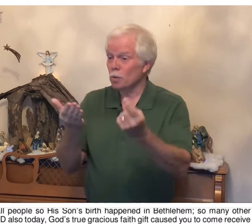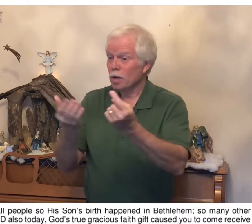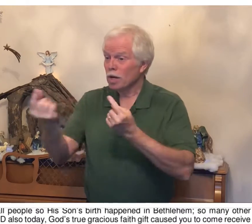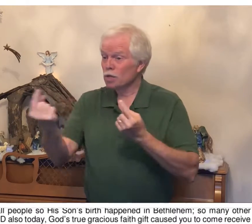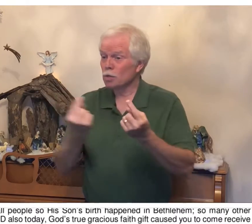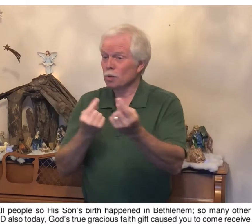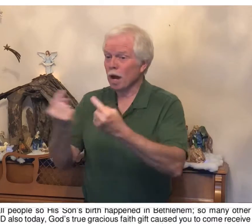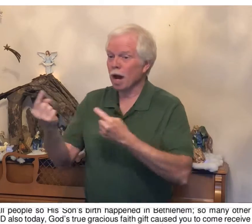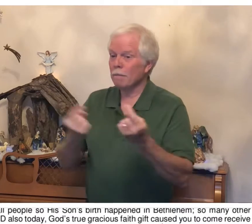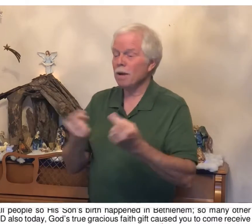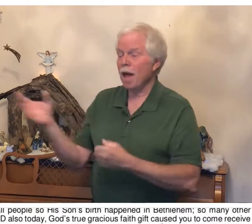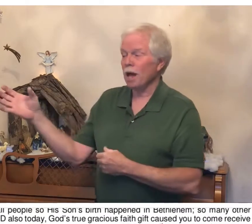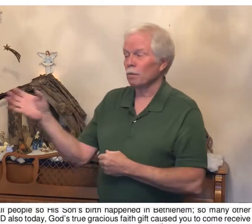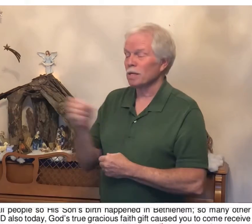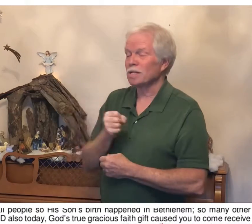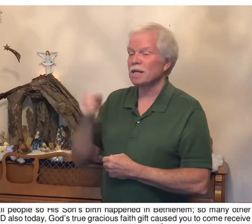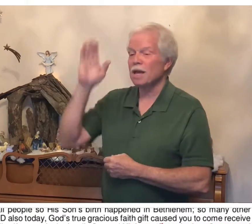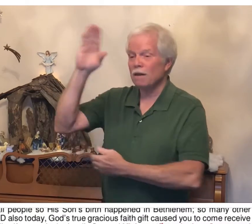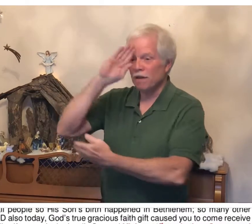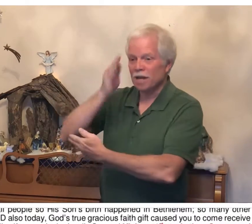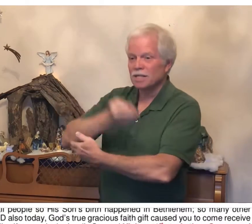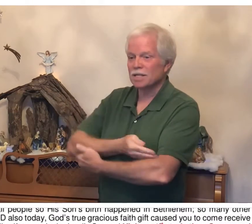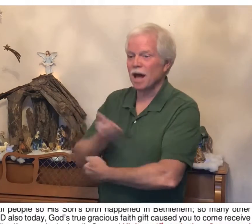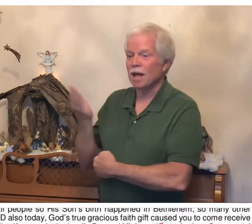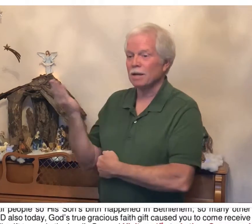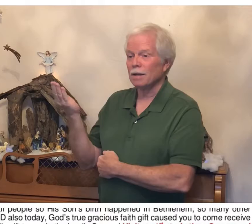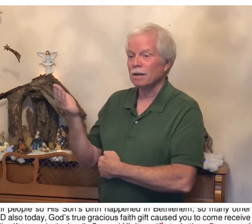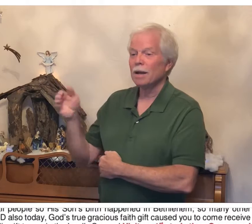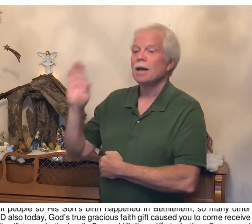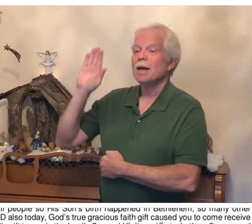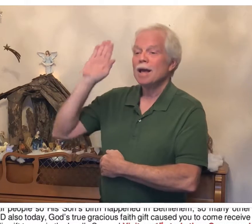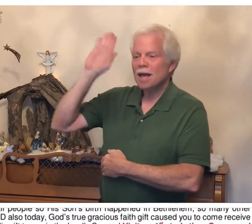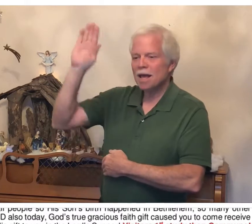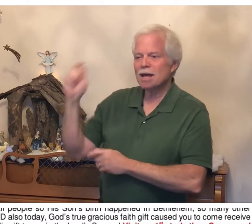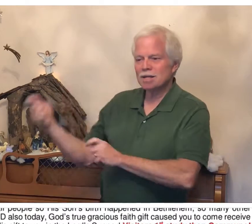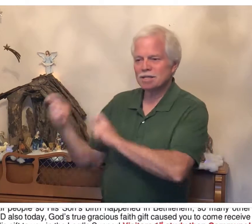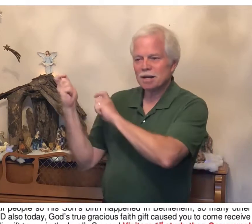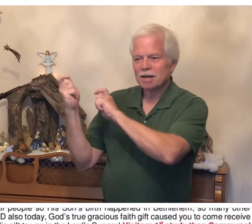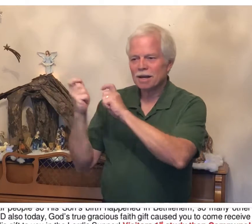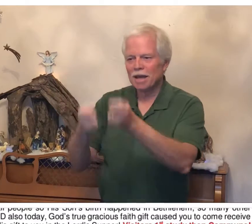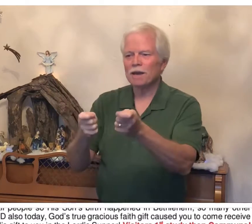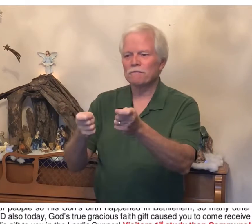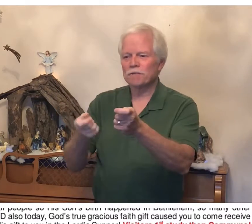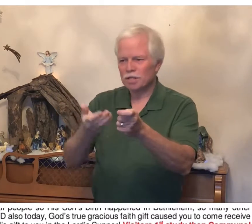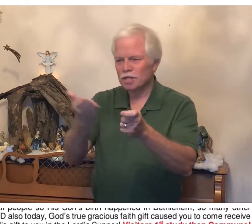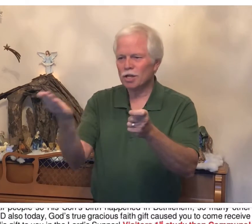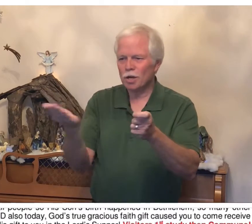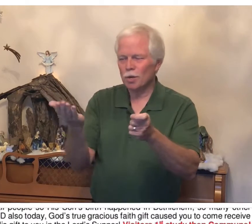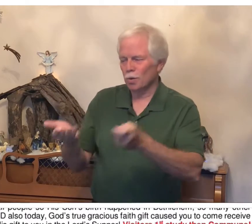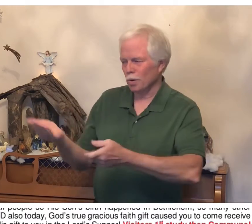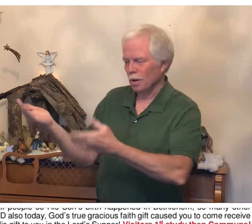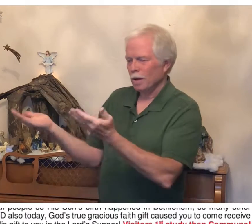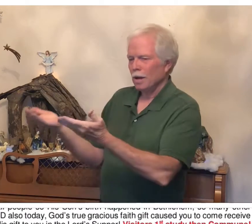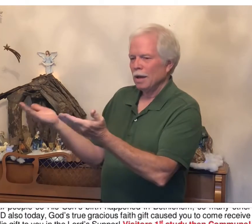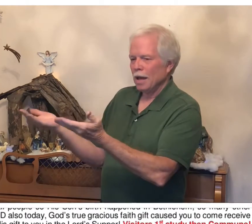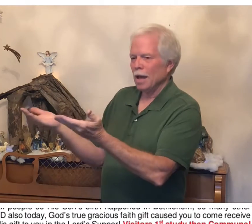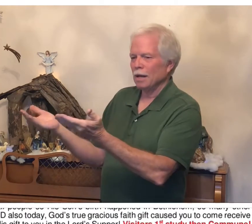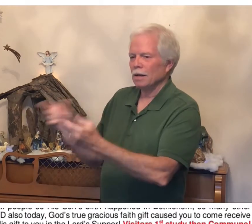to come and receive his son, his gift to you, in